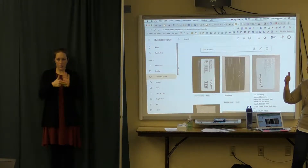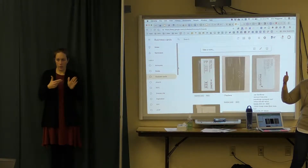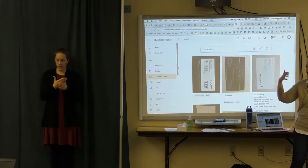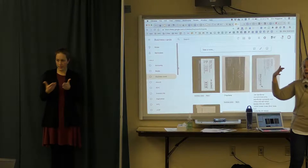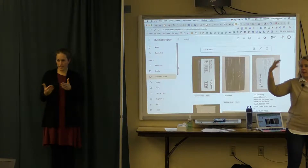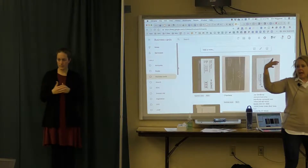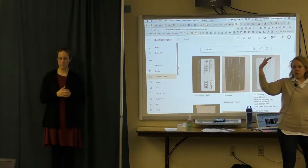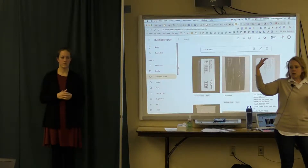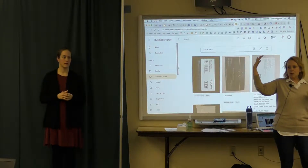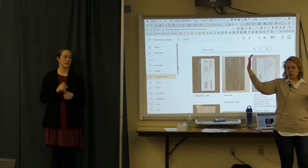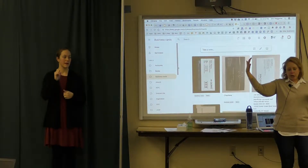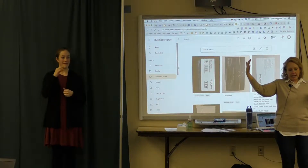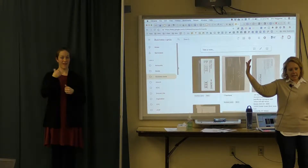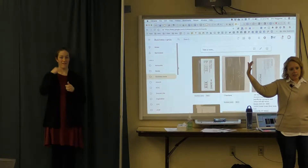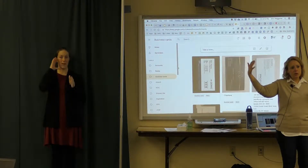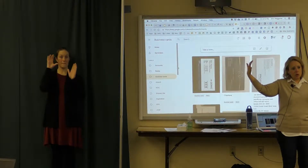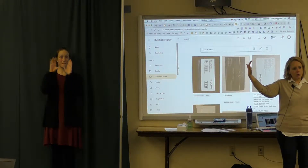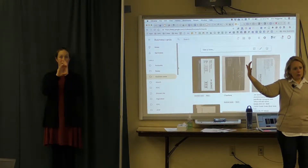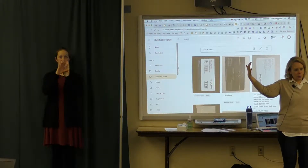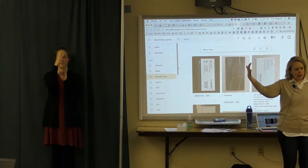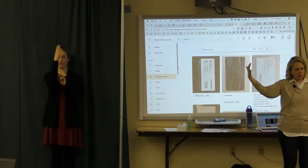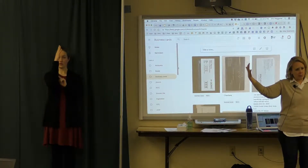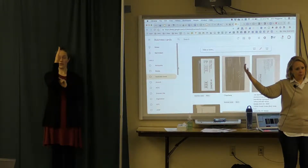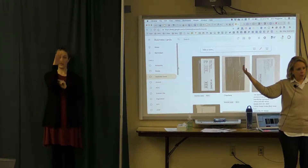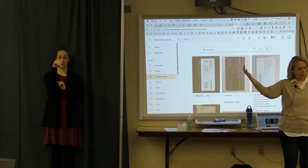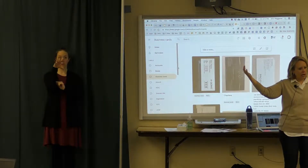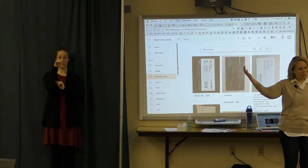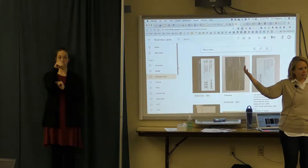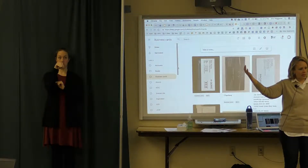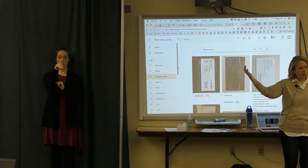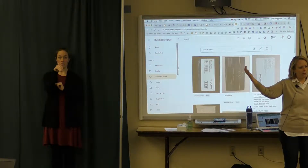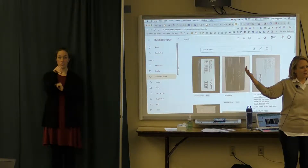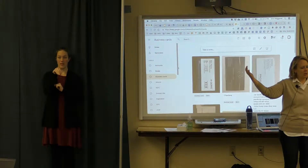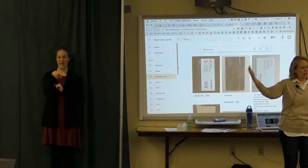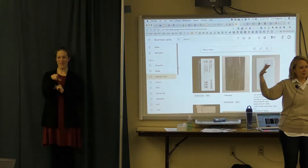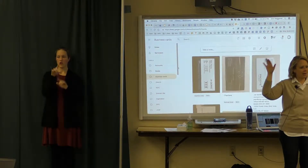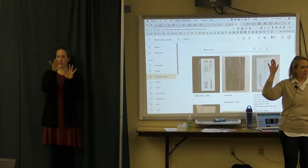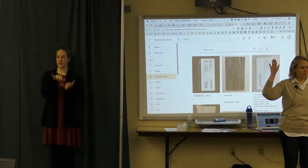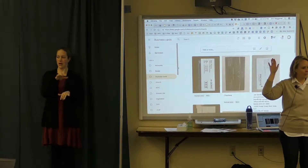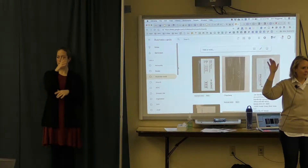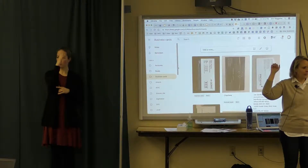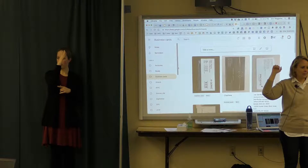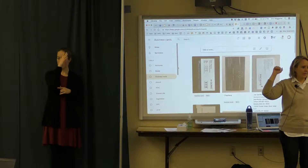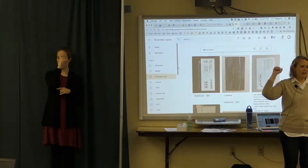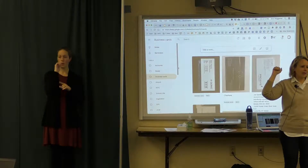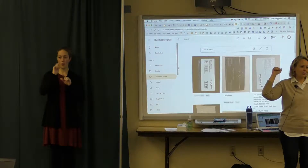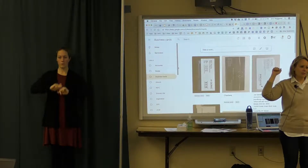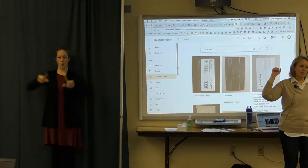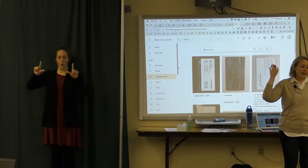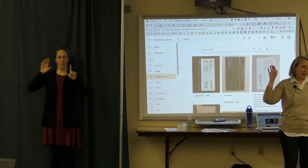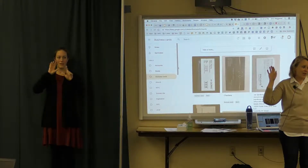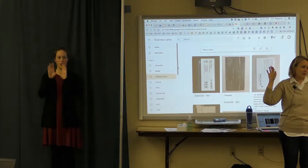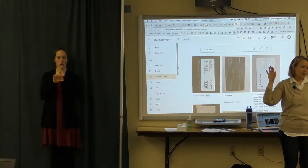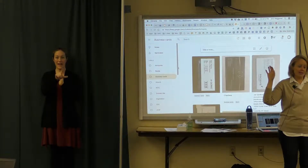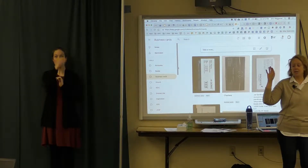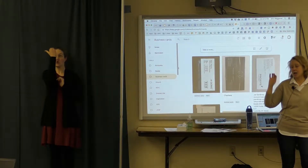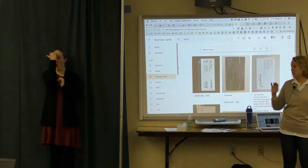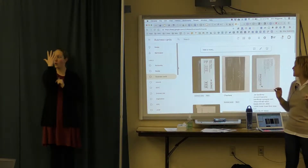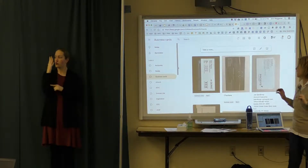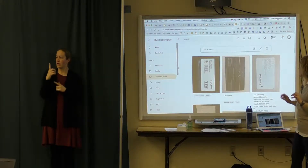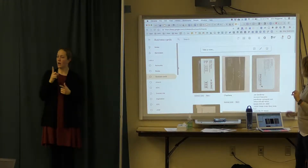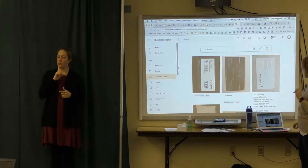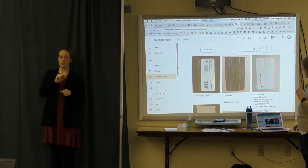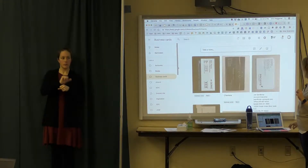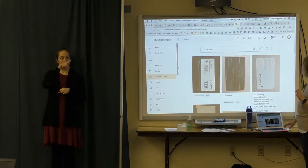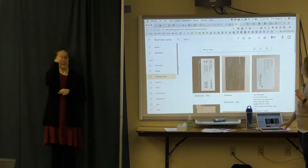like a picture of an actual tree and you search for tree, it would pull it up because it knows it's a tree. It's like, I don't know. It's black magic, you guys. I don't know.